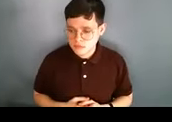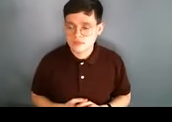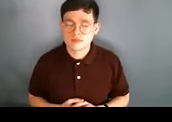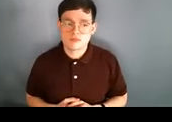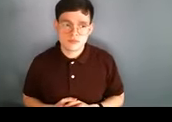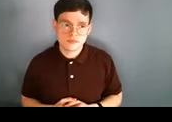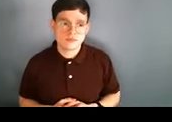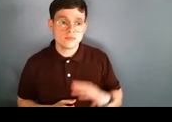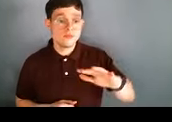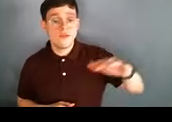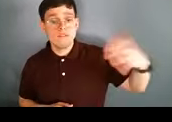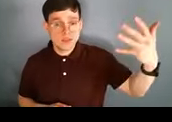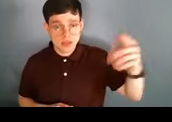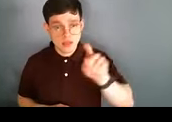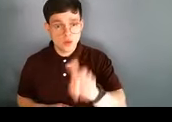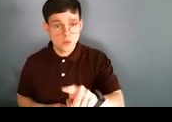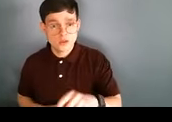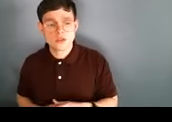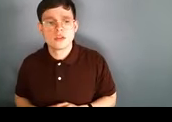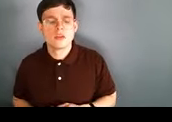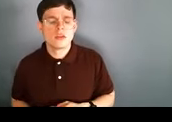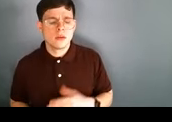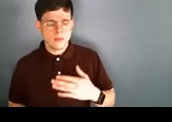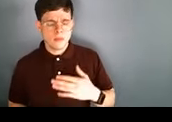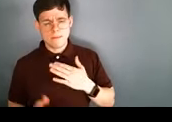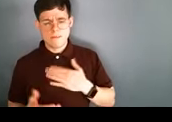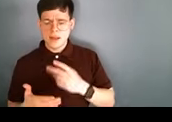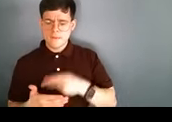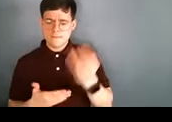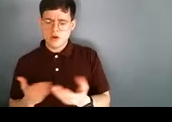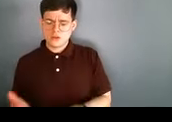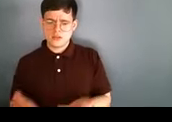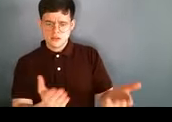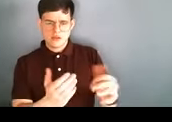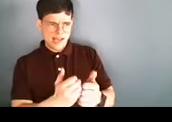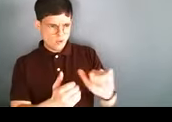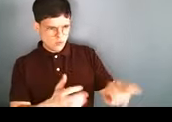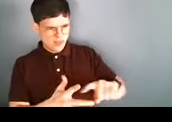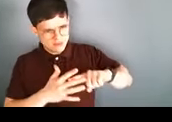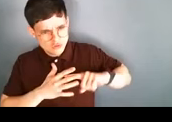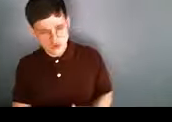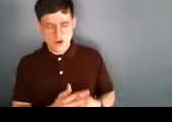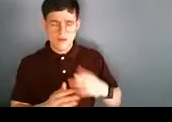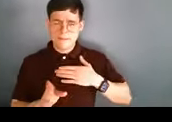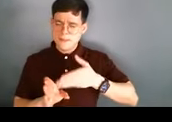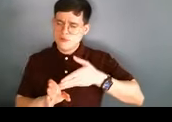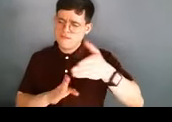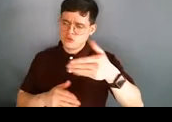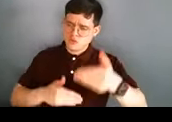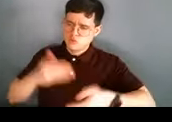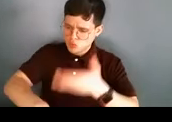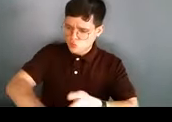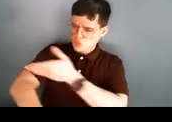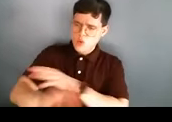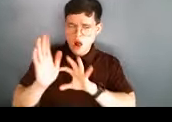The fifth question is, how might your proposed project act as a catalyst for your artistic and professional growth? In what ways